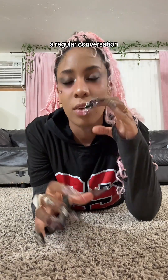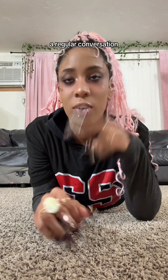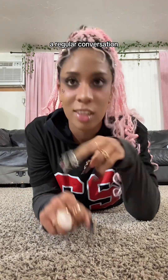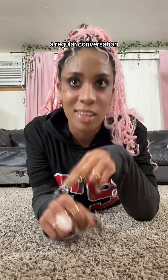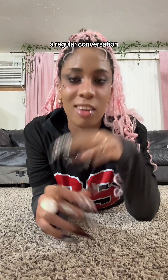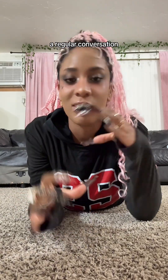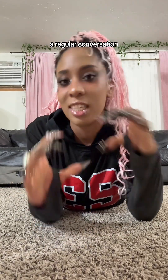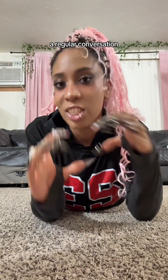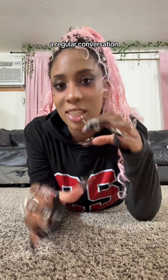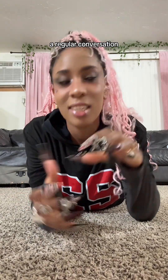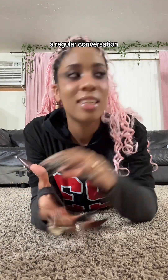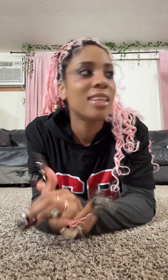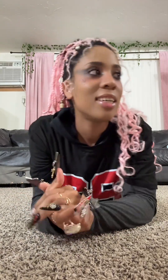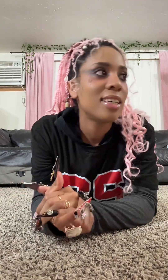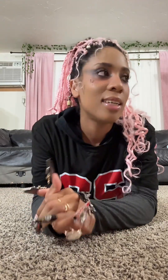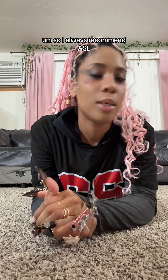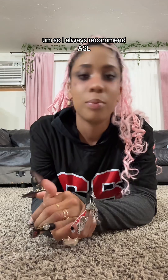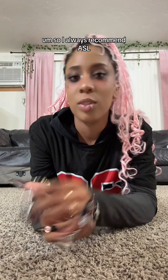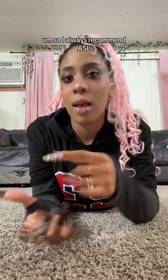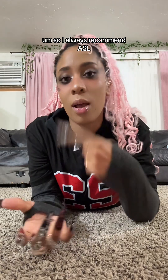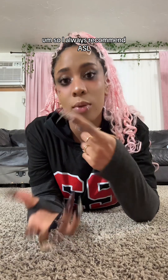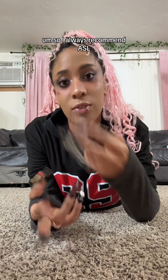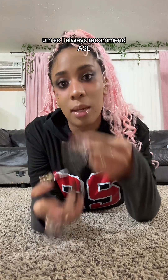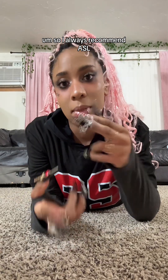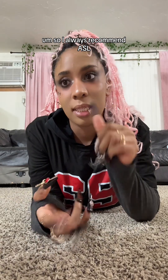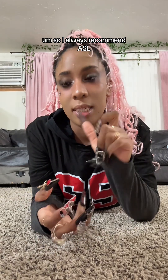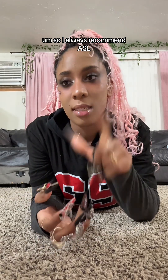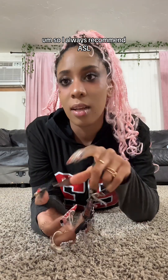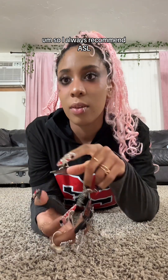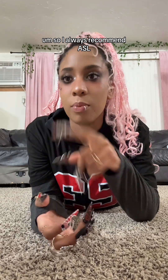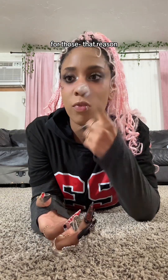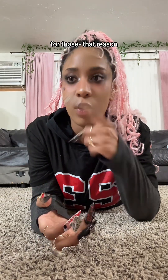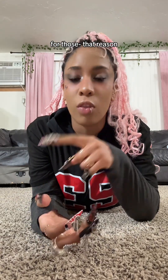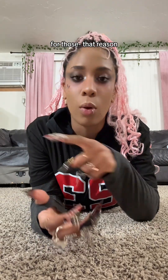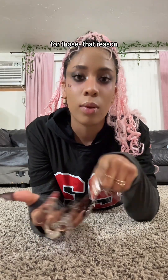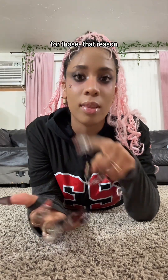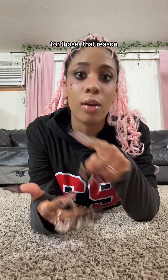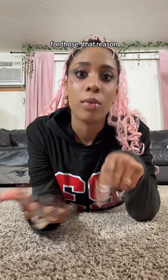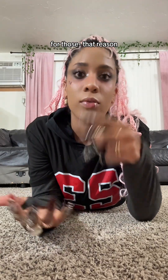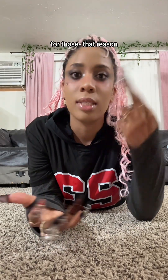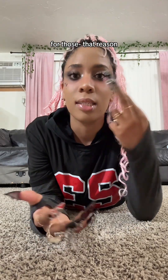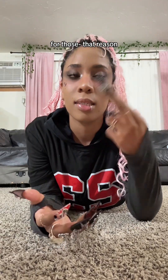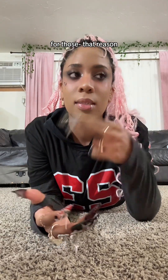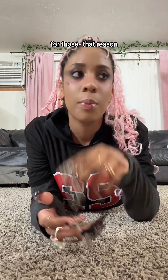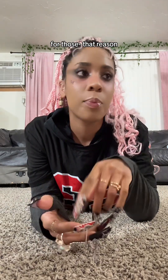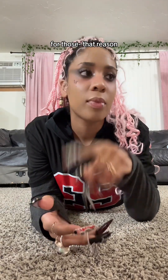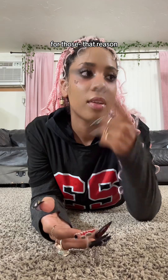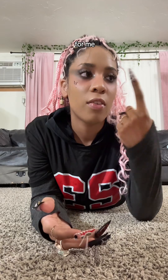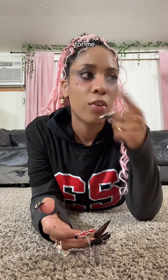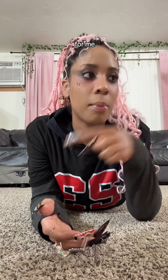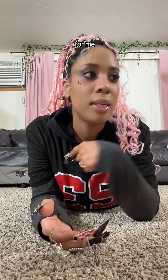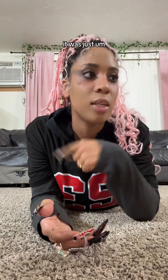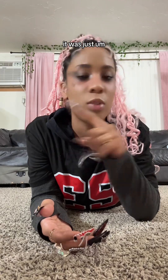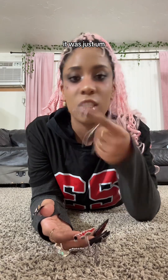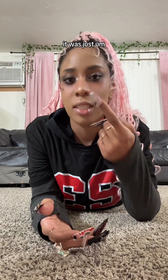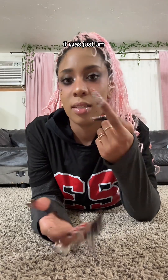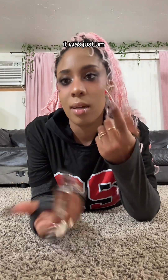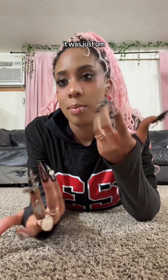regular conversation. So I would recommend ASL for the reasons. For me, it was just a